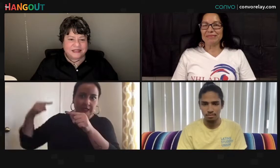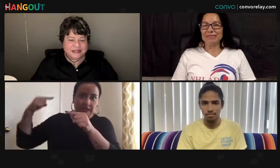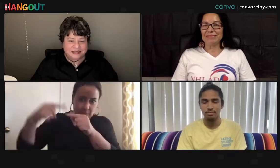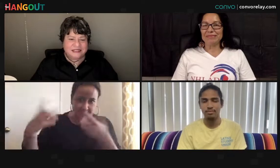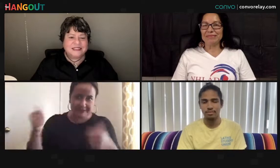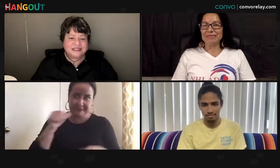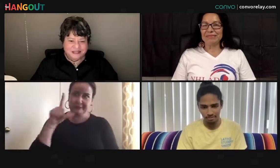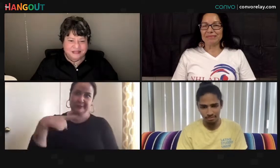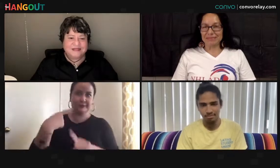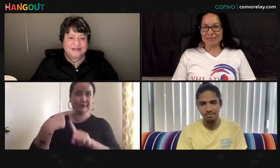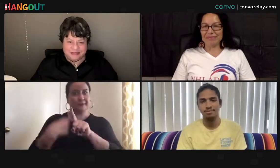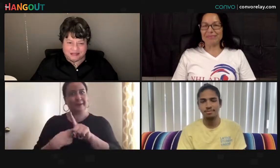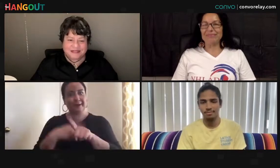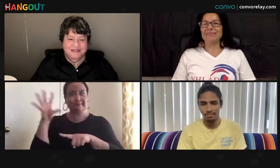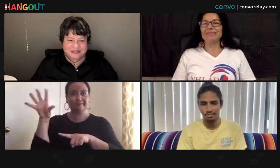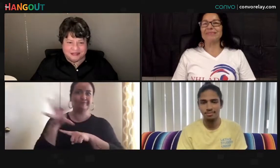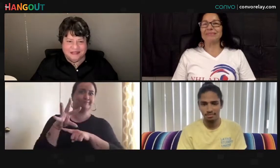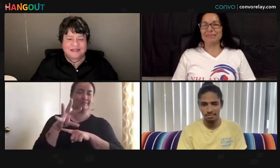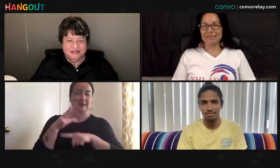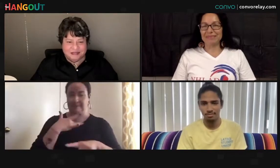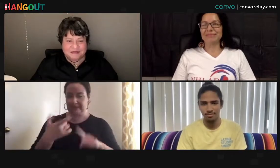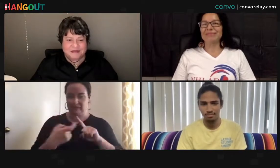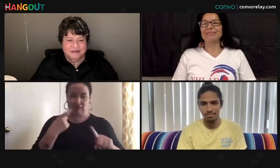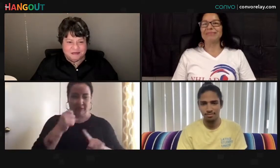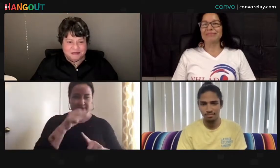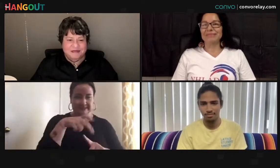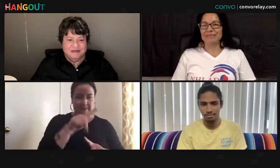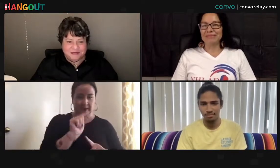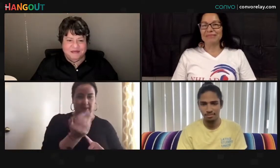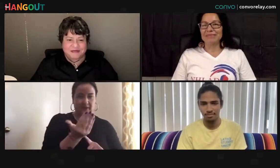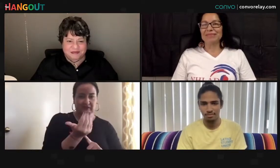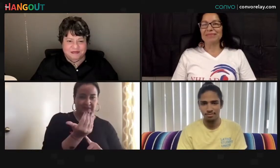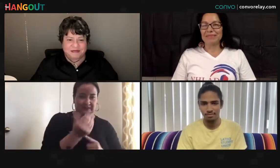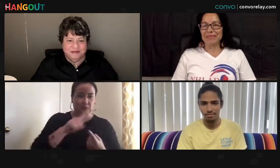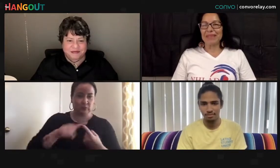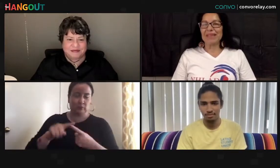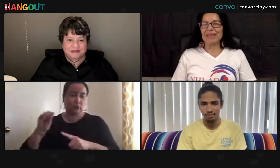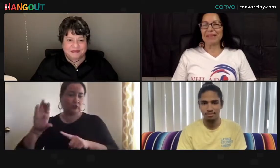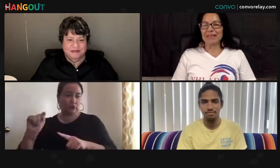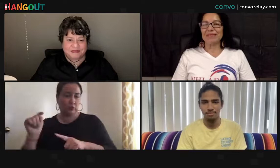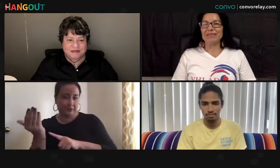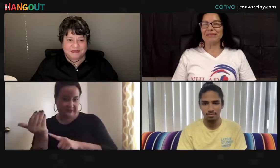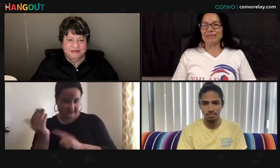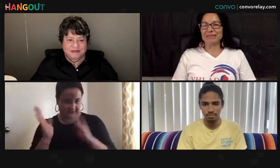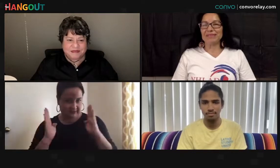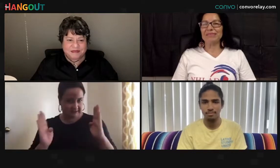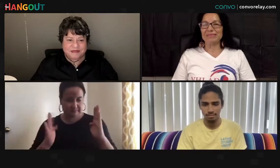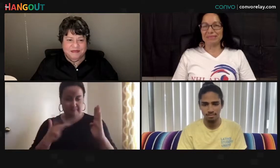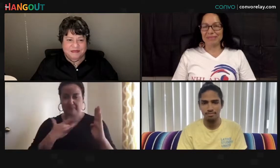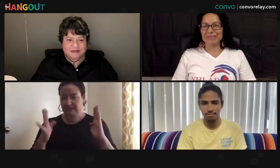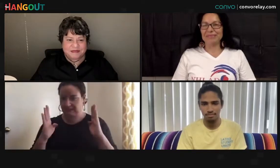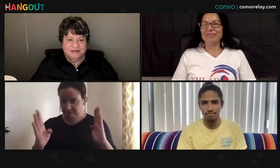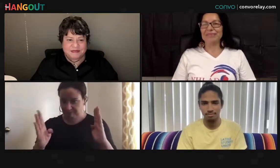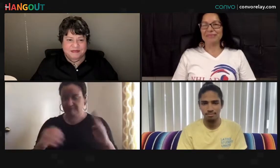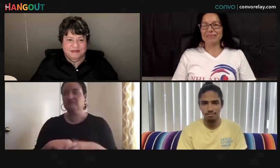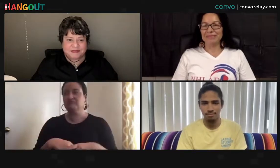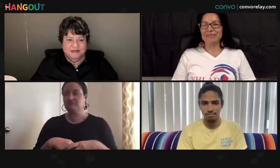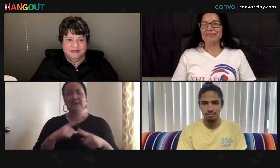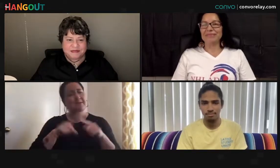we all feel, I'm sure I'm not alone here, we should have this year long, right? But it is celebrated September 15th